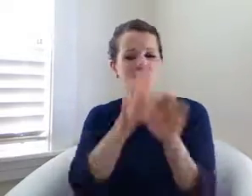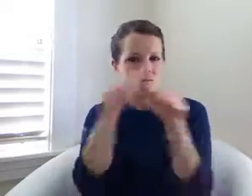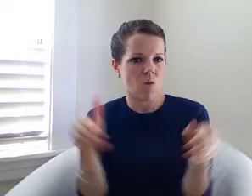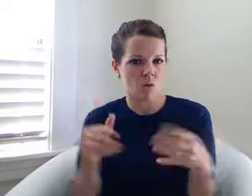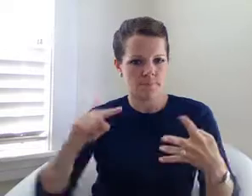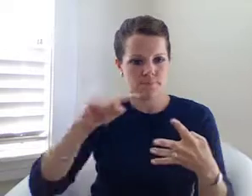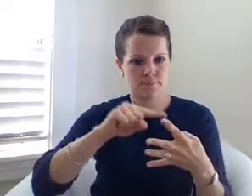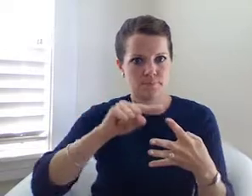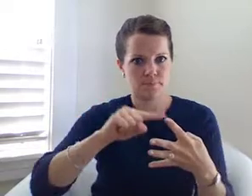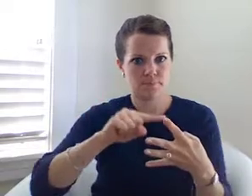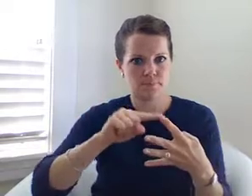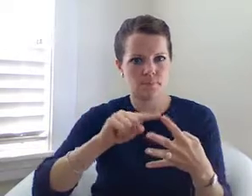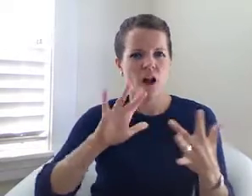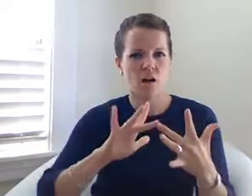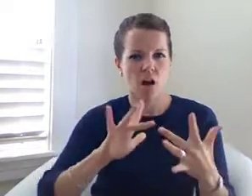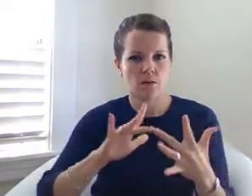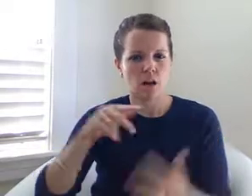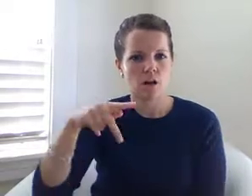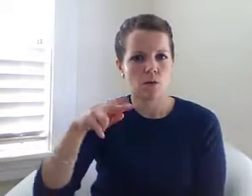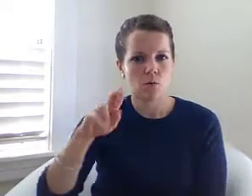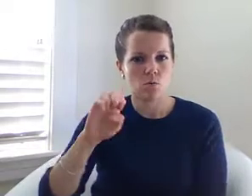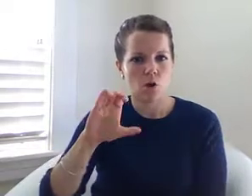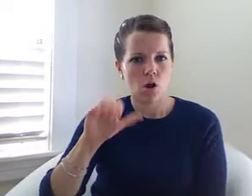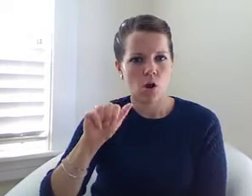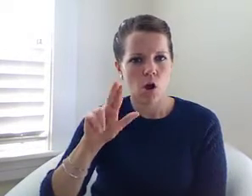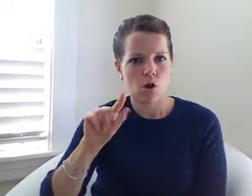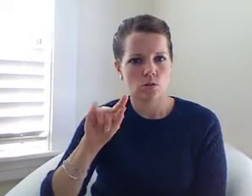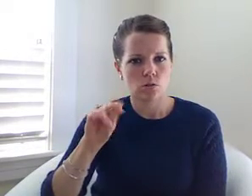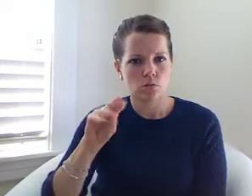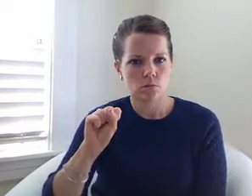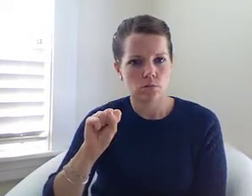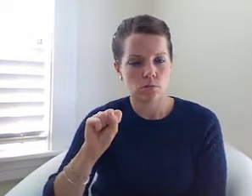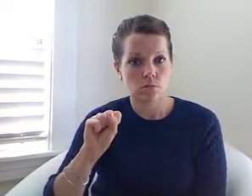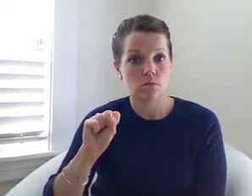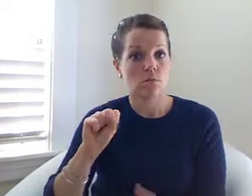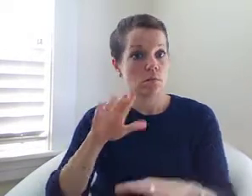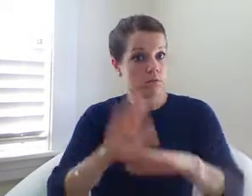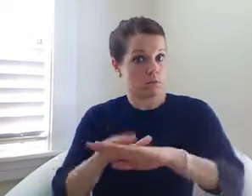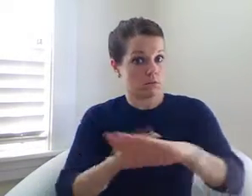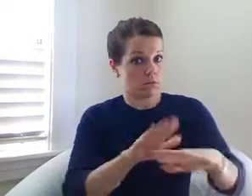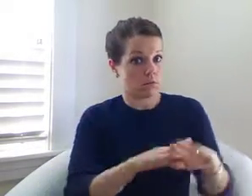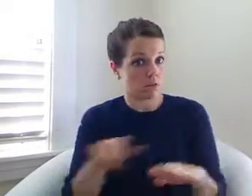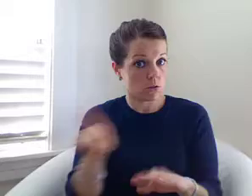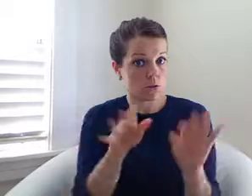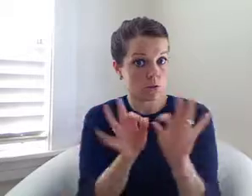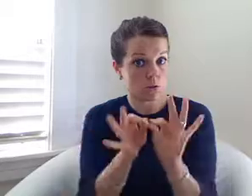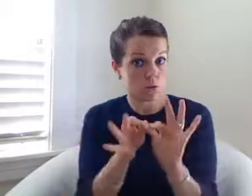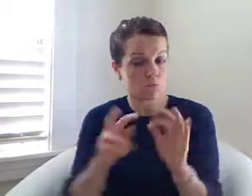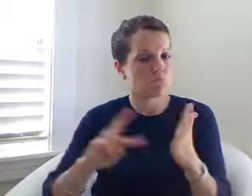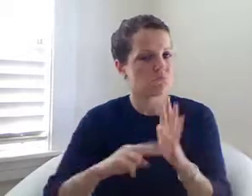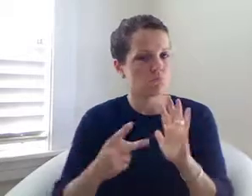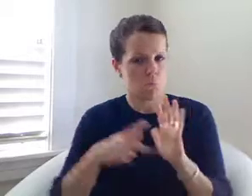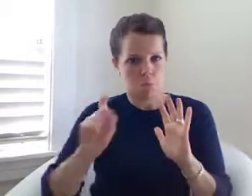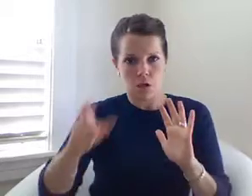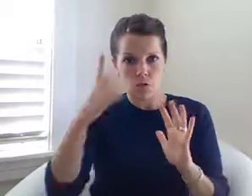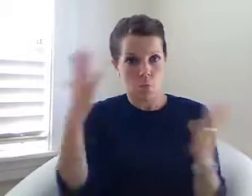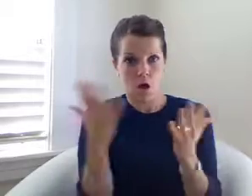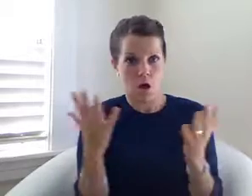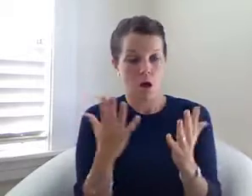on contact precautions, you will want to be sure to wash your hands with antimicrobial soap, which is provided at the hospitals and clinics,